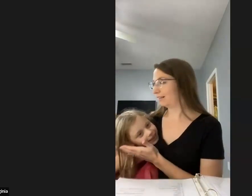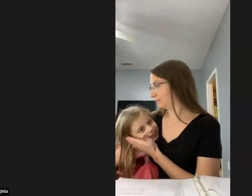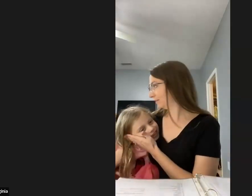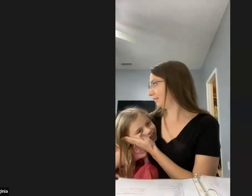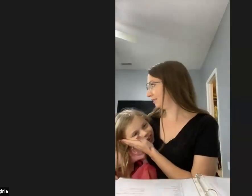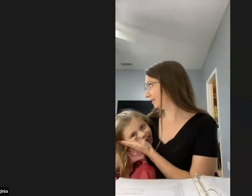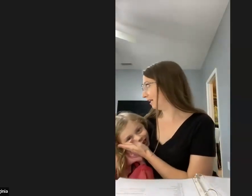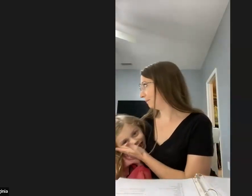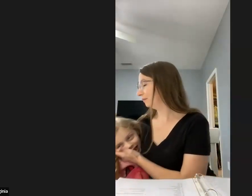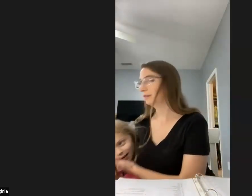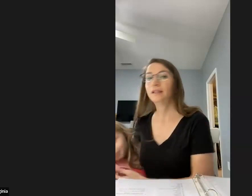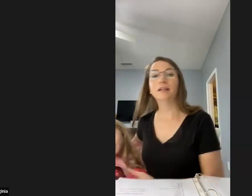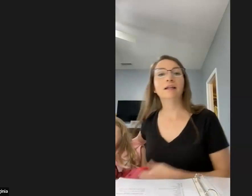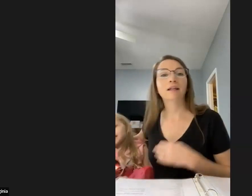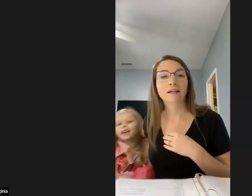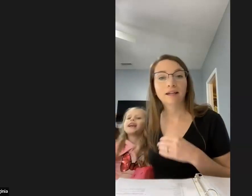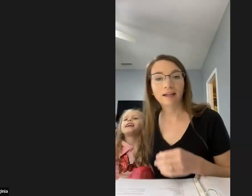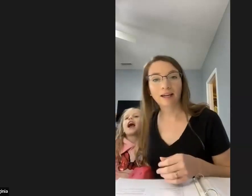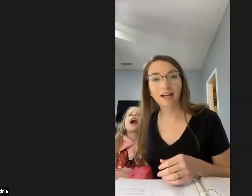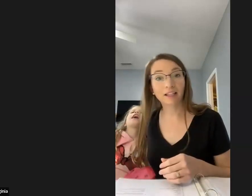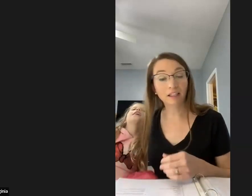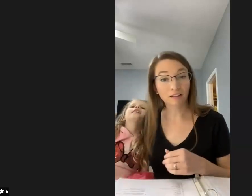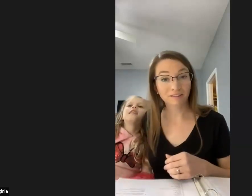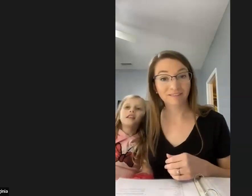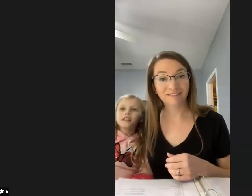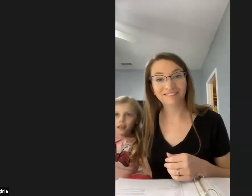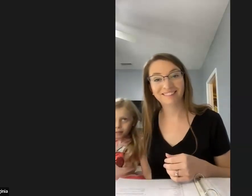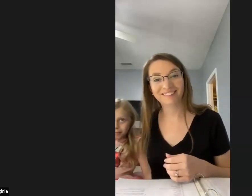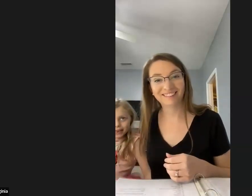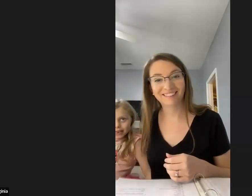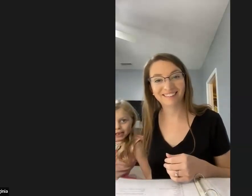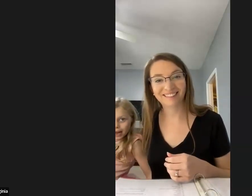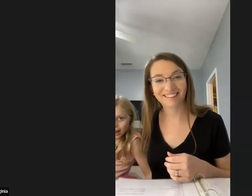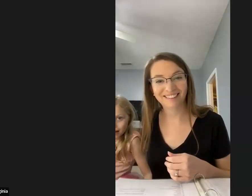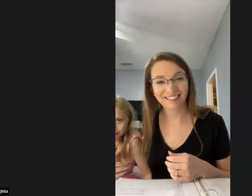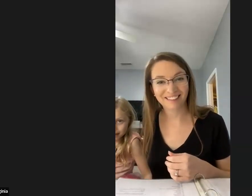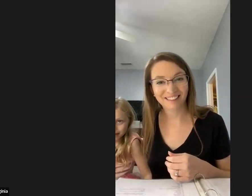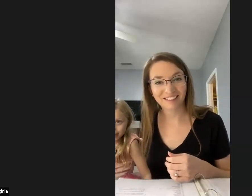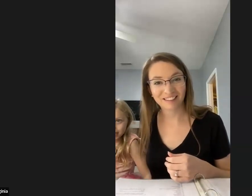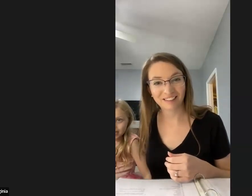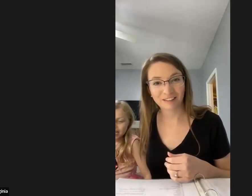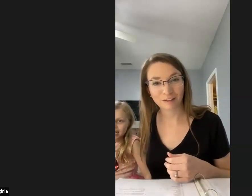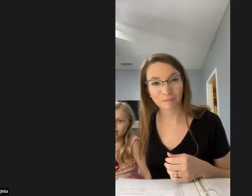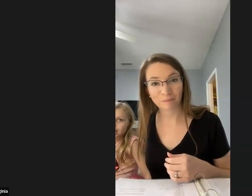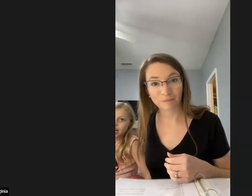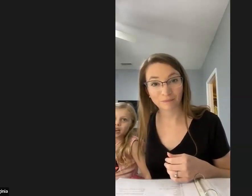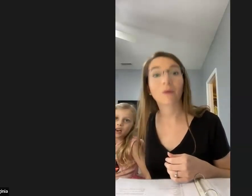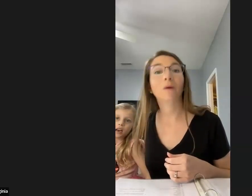Adeline, please stop. Allie? Yeah. Yeah.